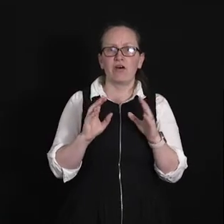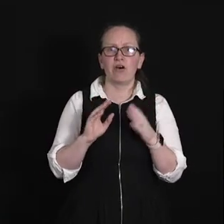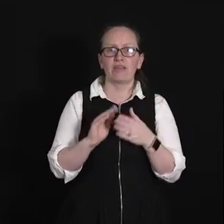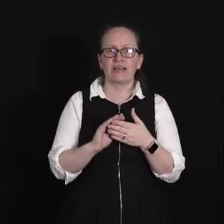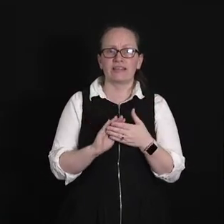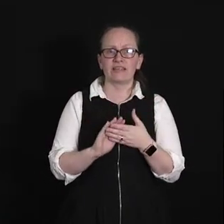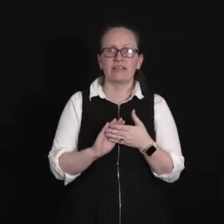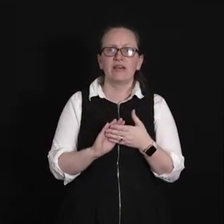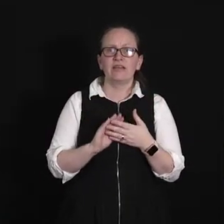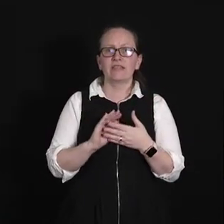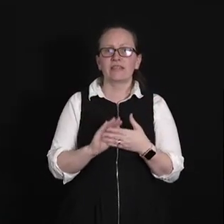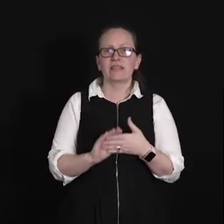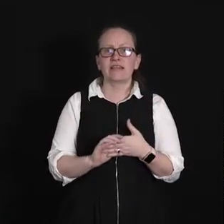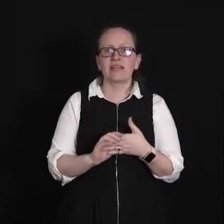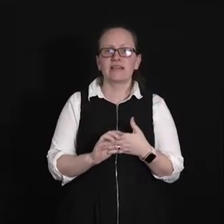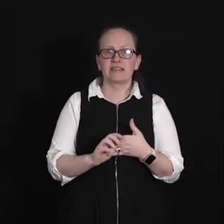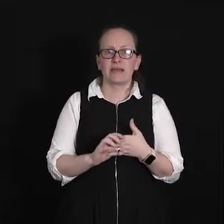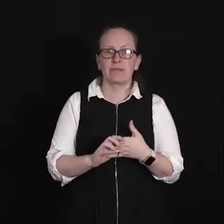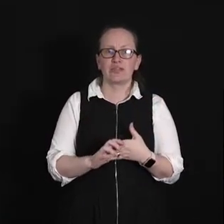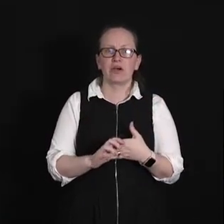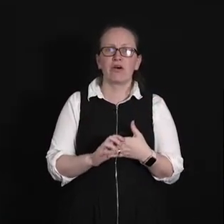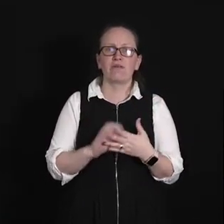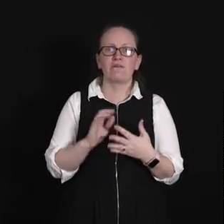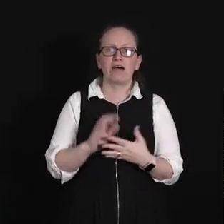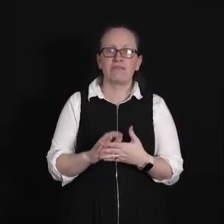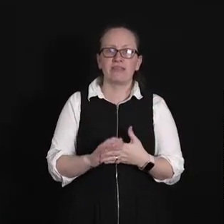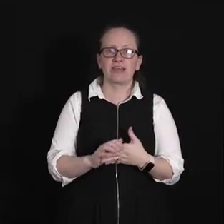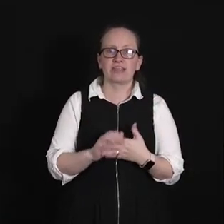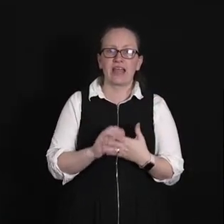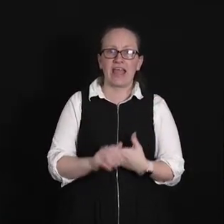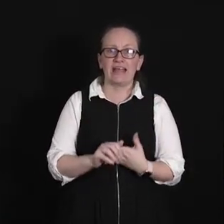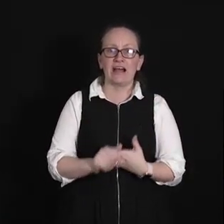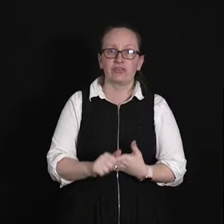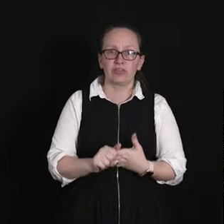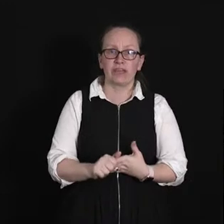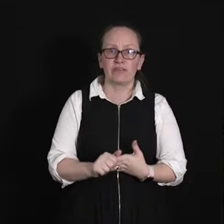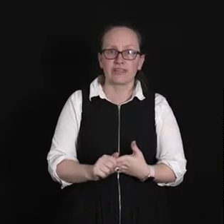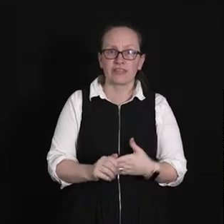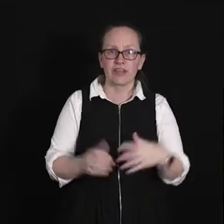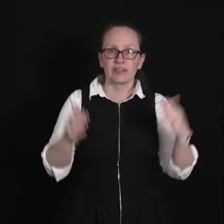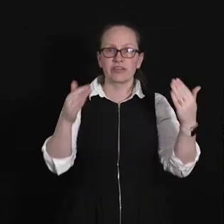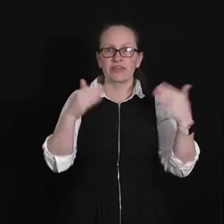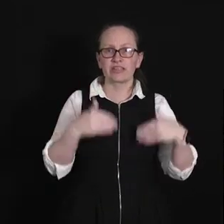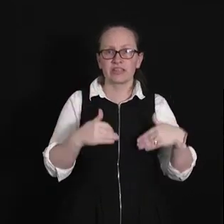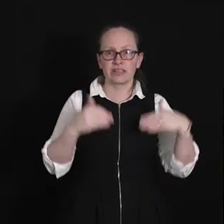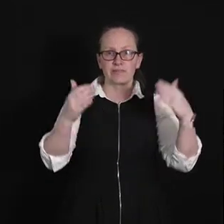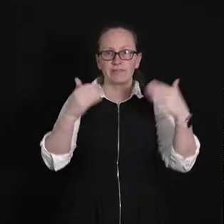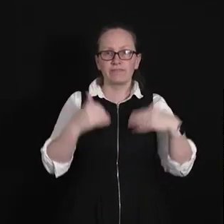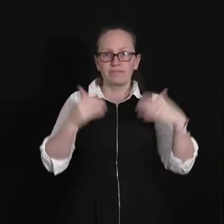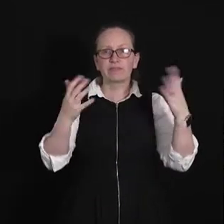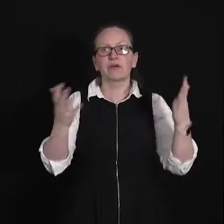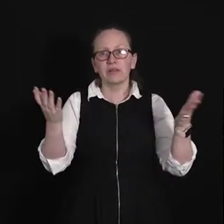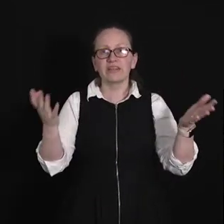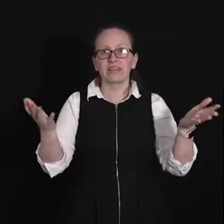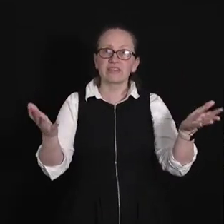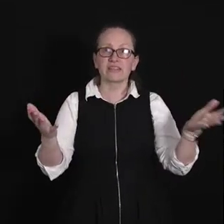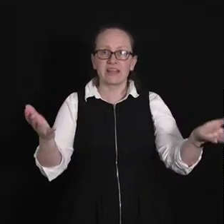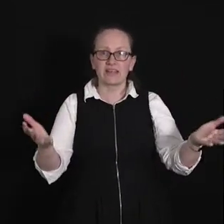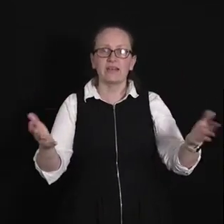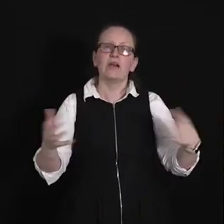hot that is, the sun has a temperature of 5,800 kelvins. So this is cooler than the sun,